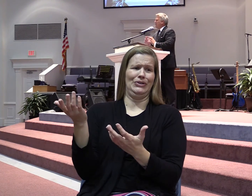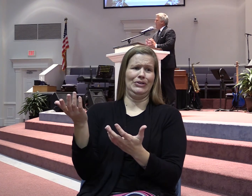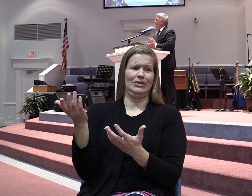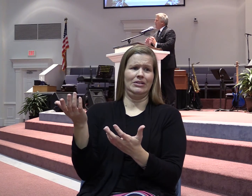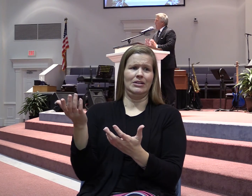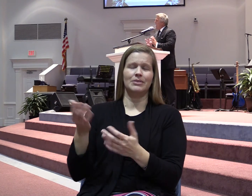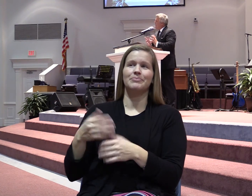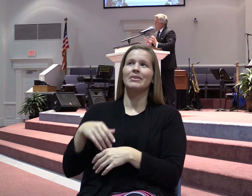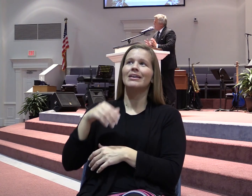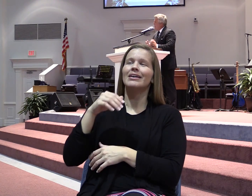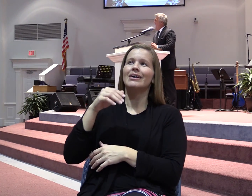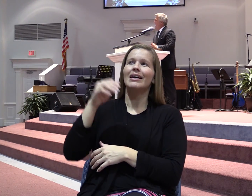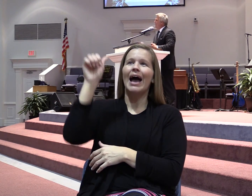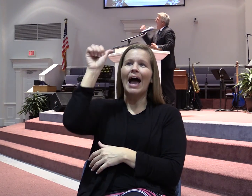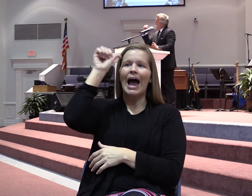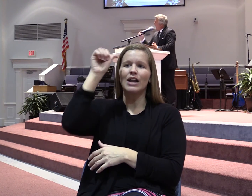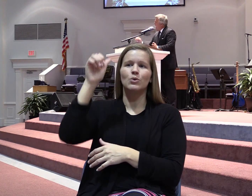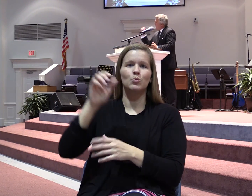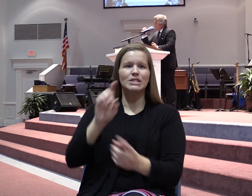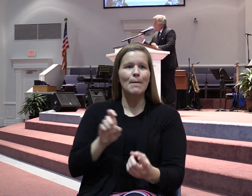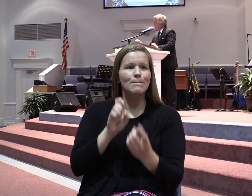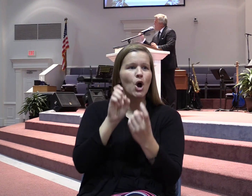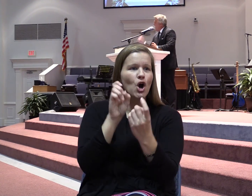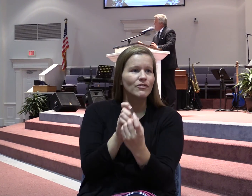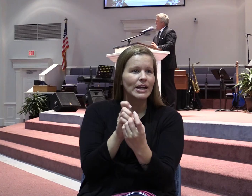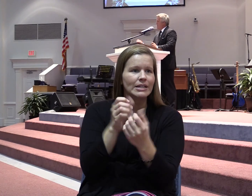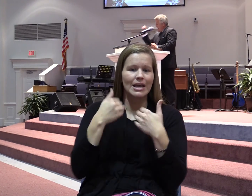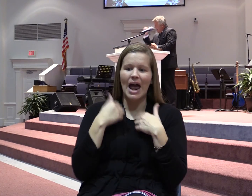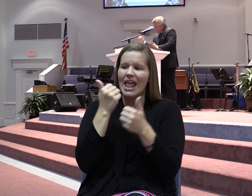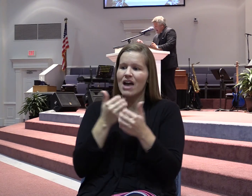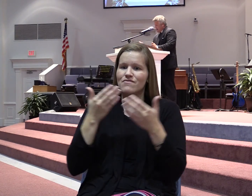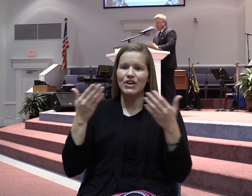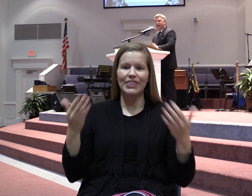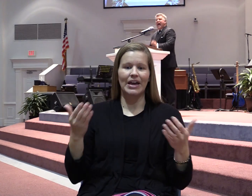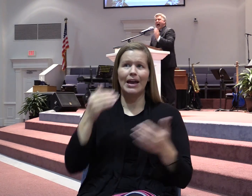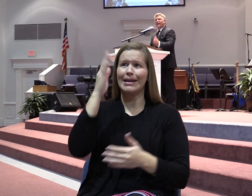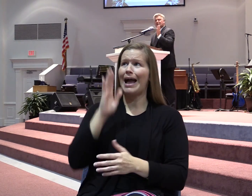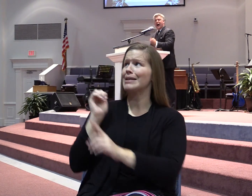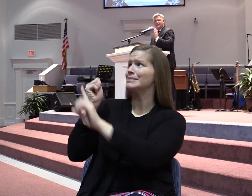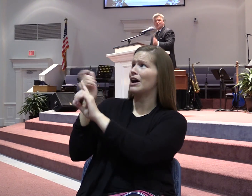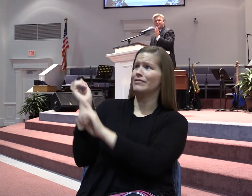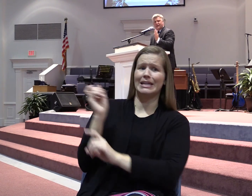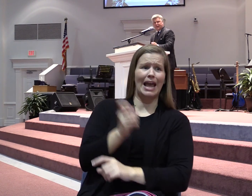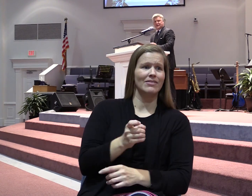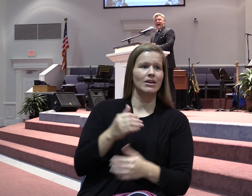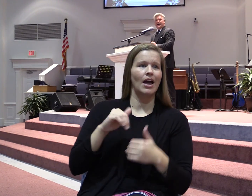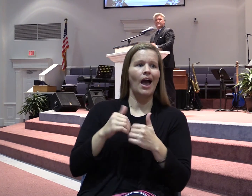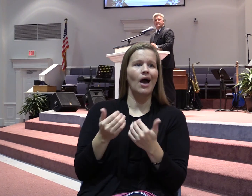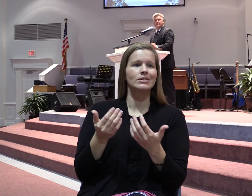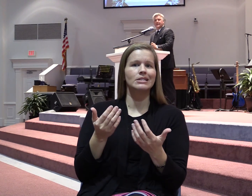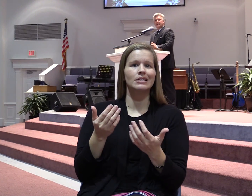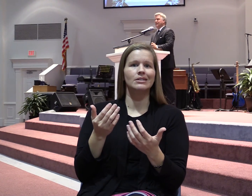He is made of the clay of God's own hands, and life is breathed into him by God himself. How does God improve on the first